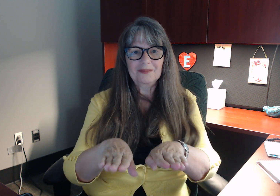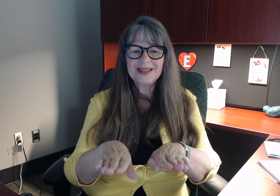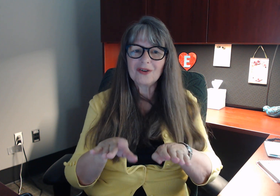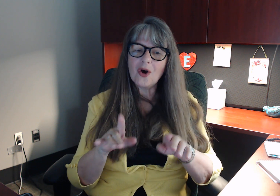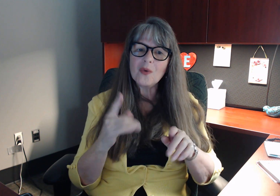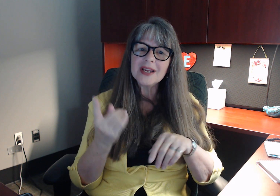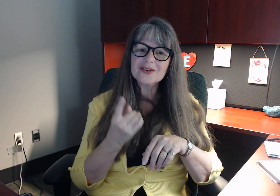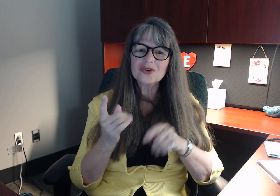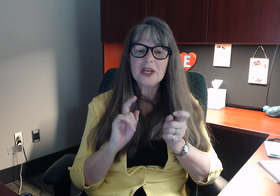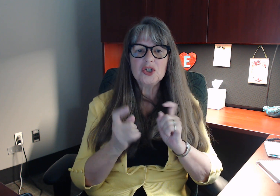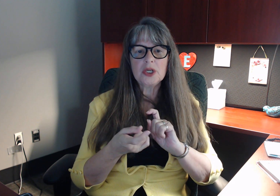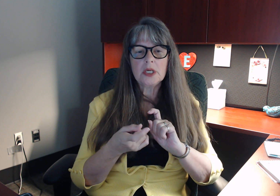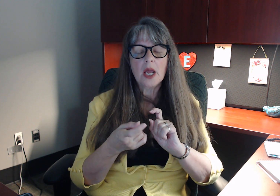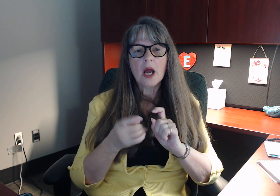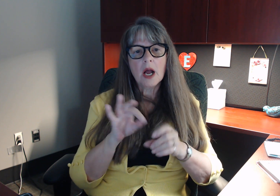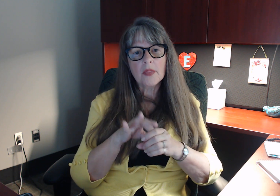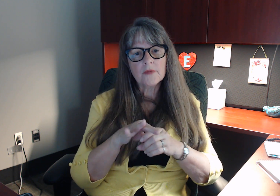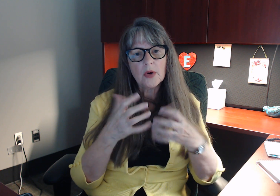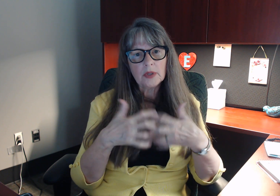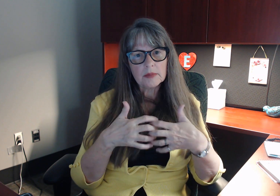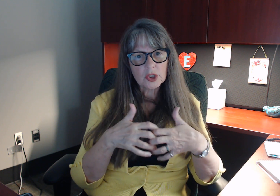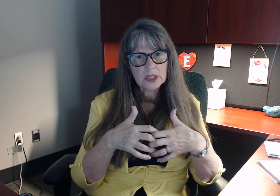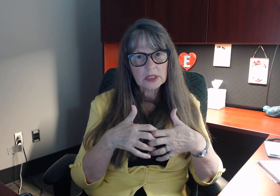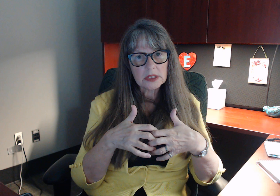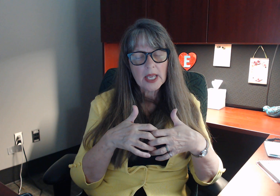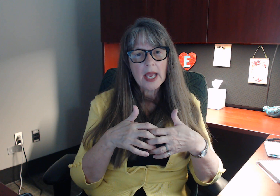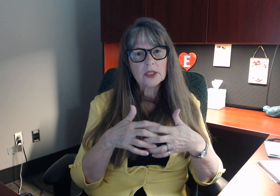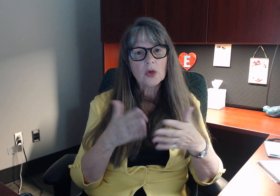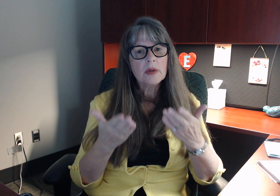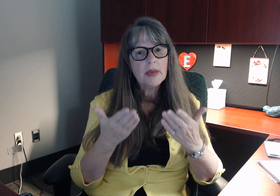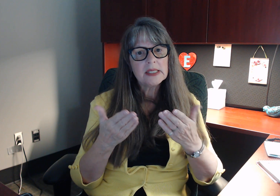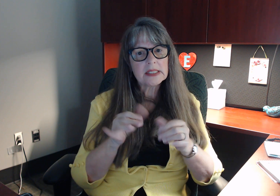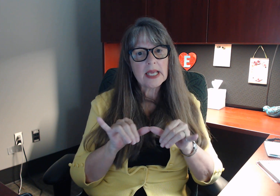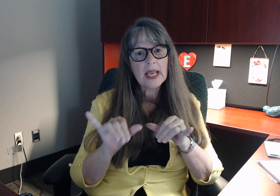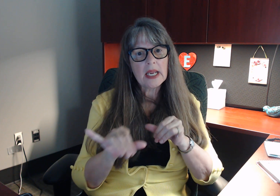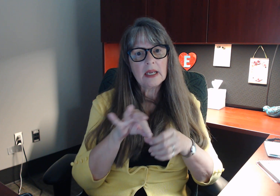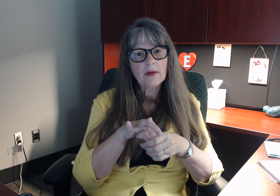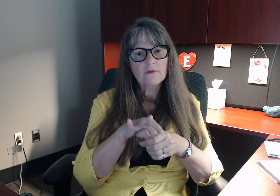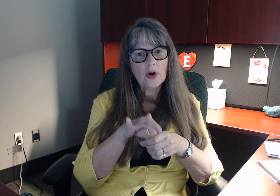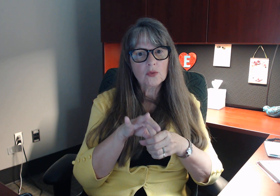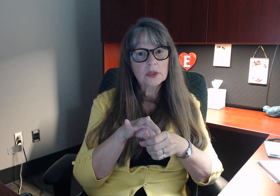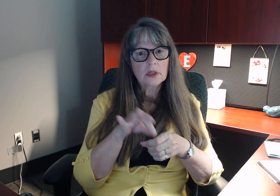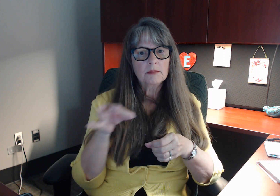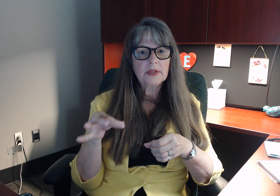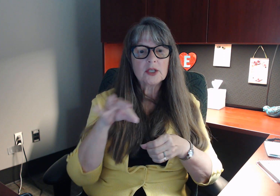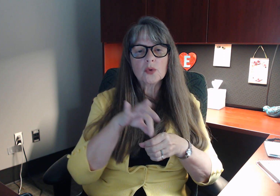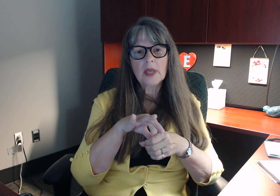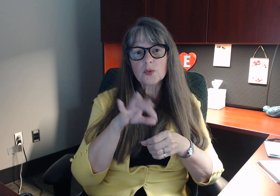they're always changing the voting machines. And so it may stay vote. But that's what you're